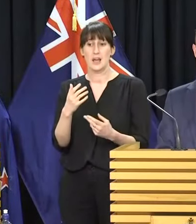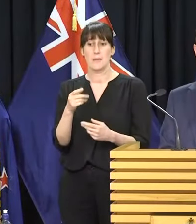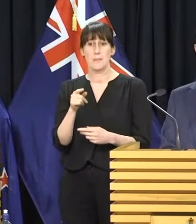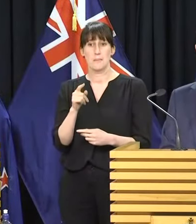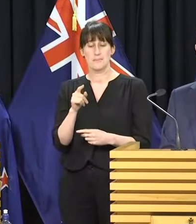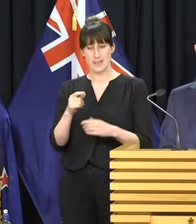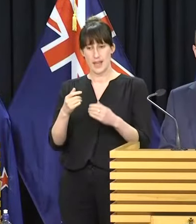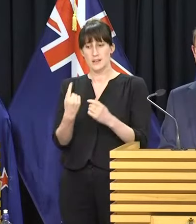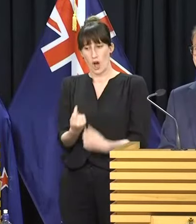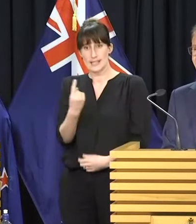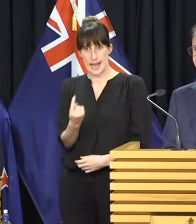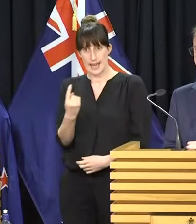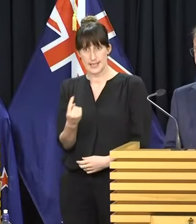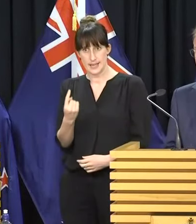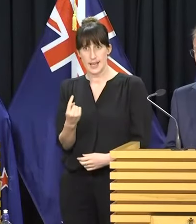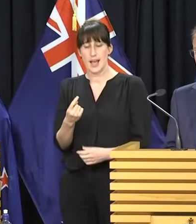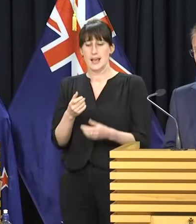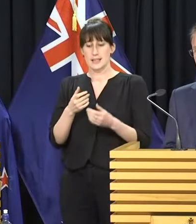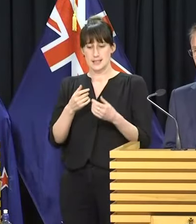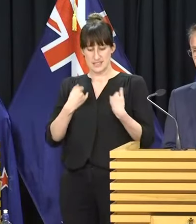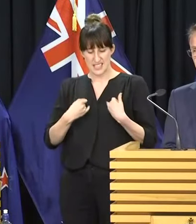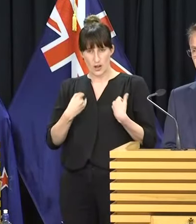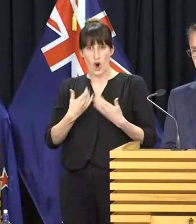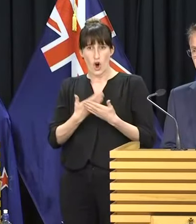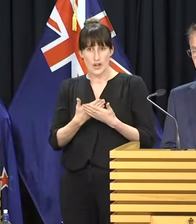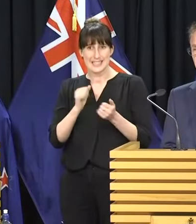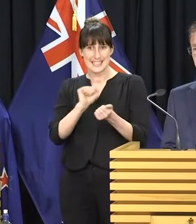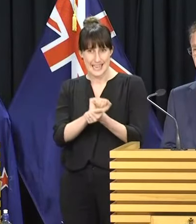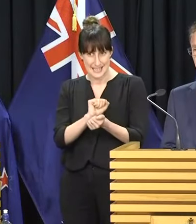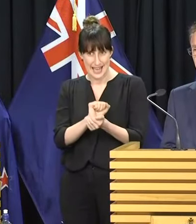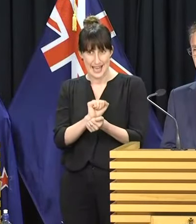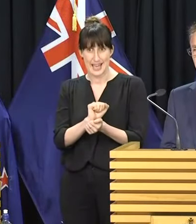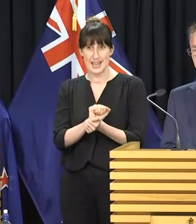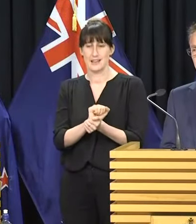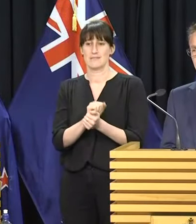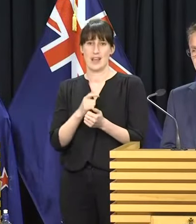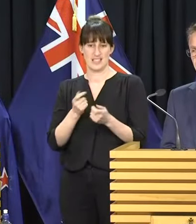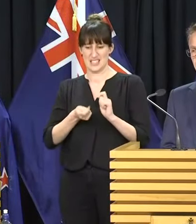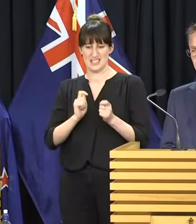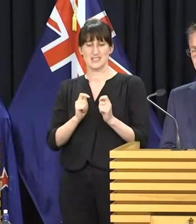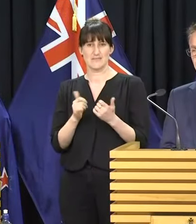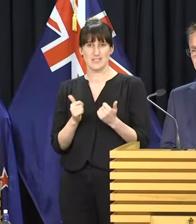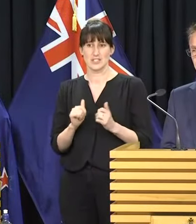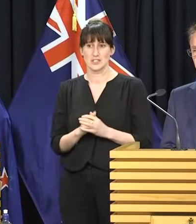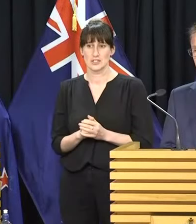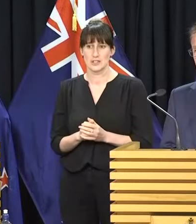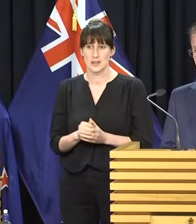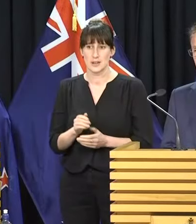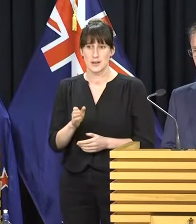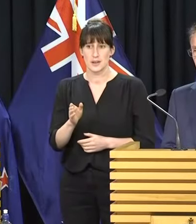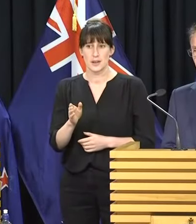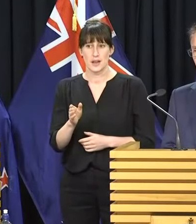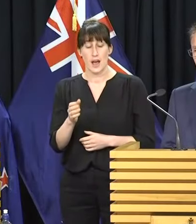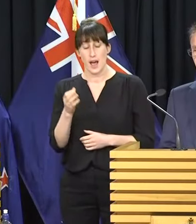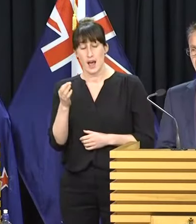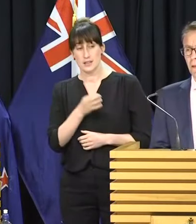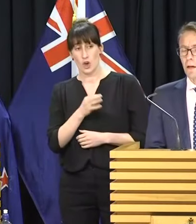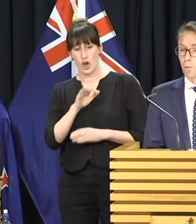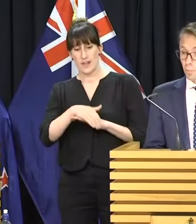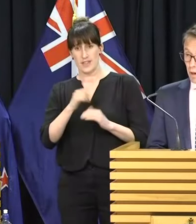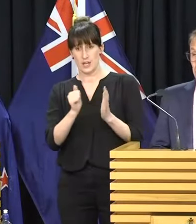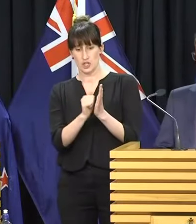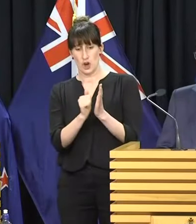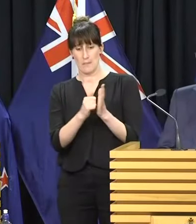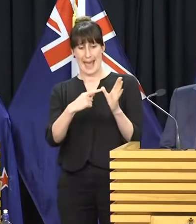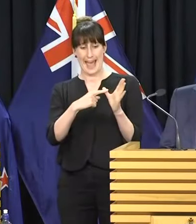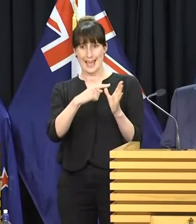tested negative on Sunday. What's happening with the A to Z collective store? Has it been shut for the day? Has the ministry provided the store with any advice?